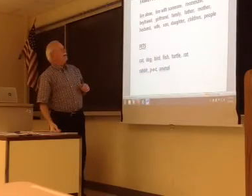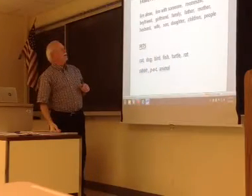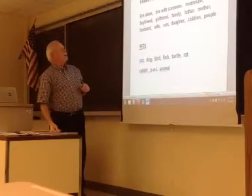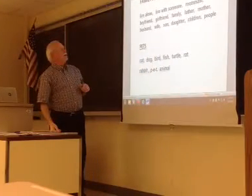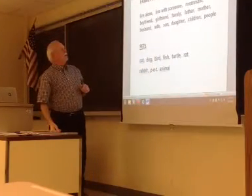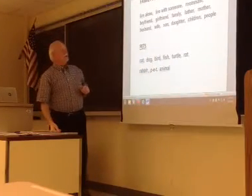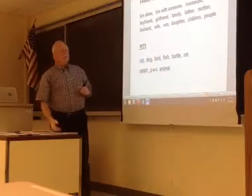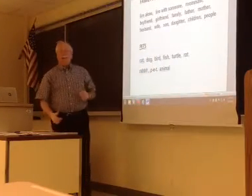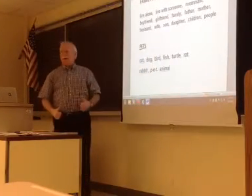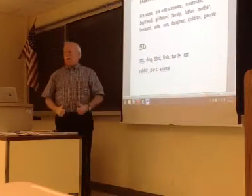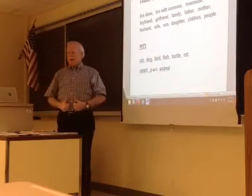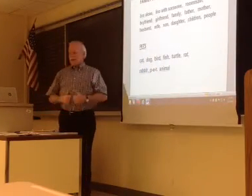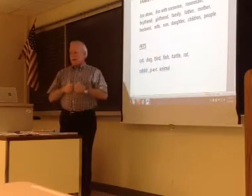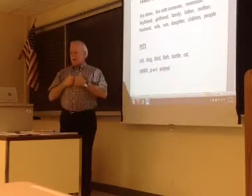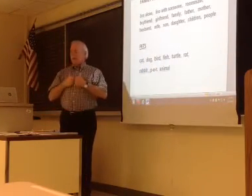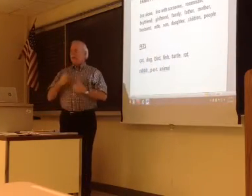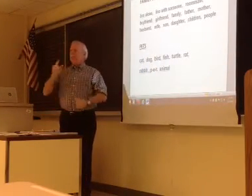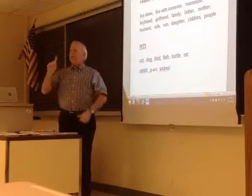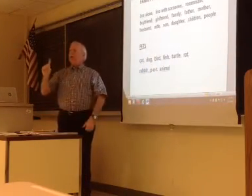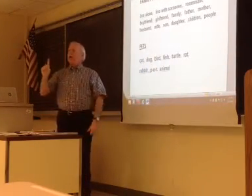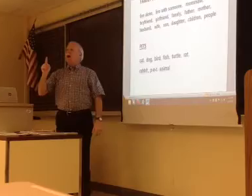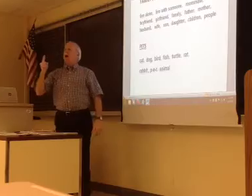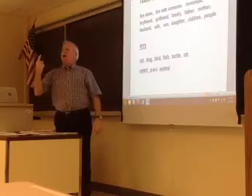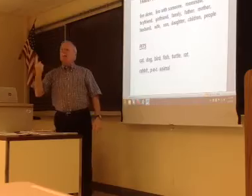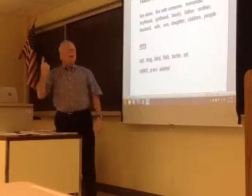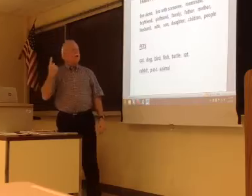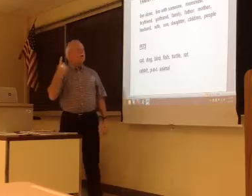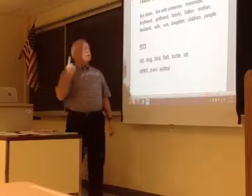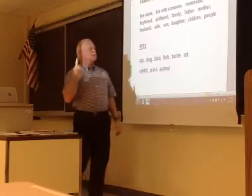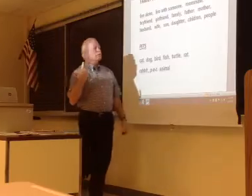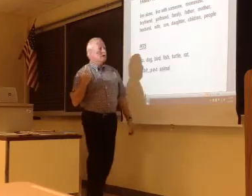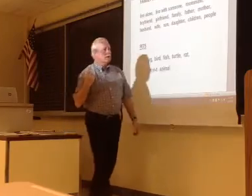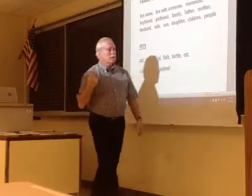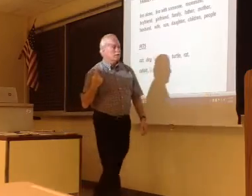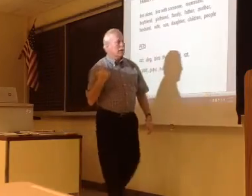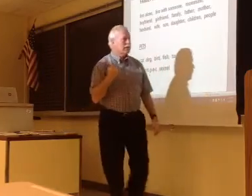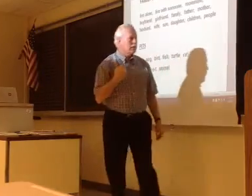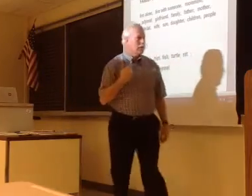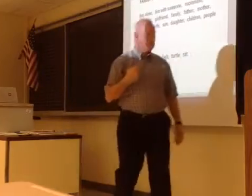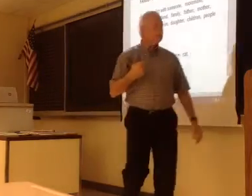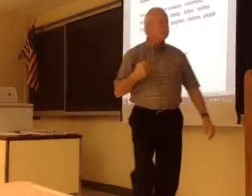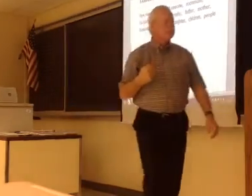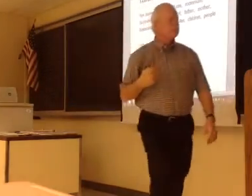Live alone. Live alone. Let me turn on another light.